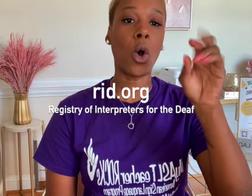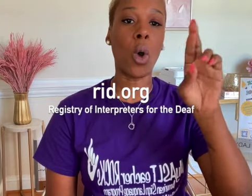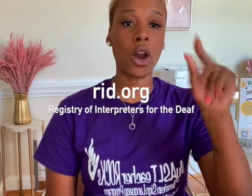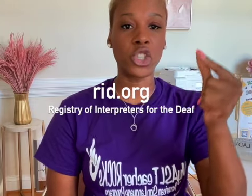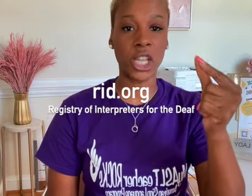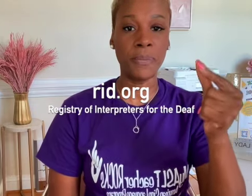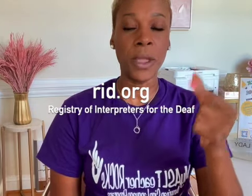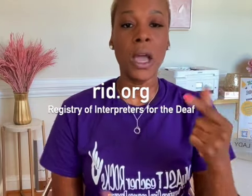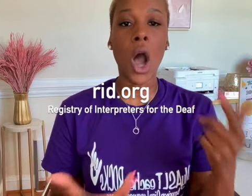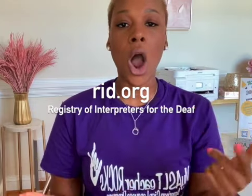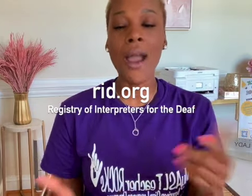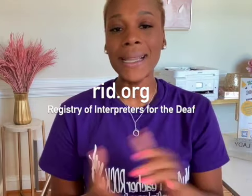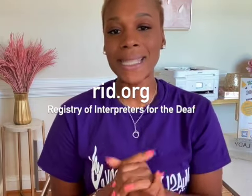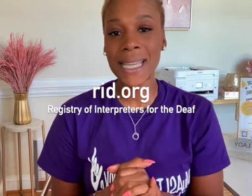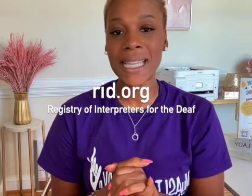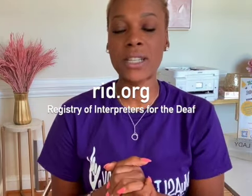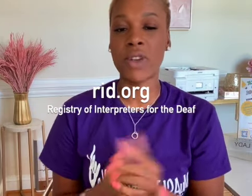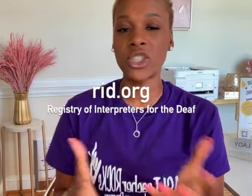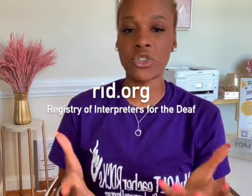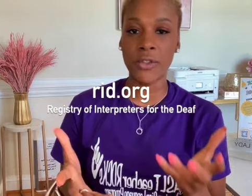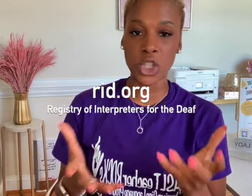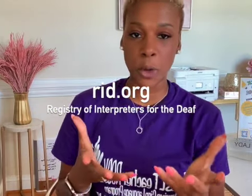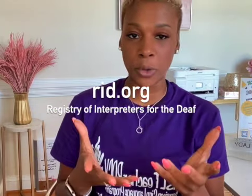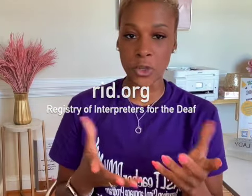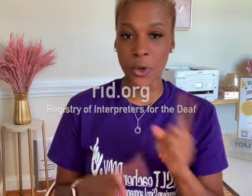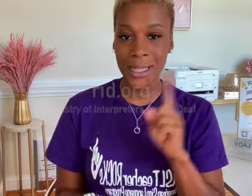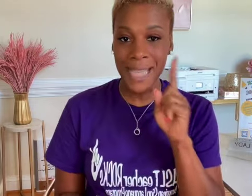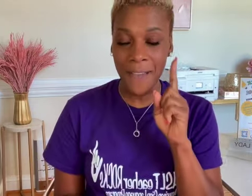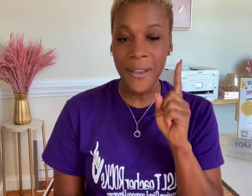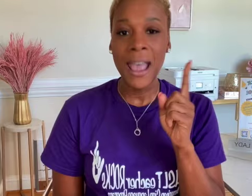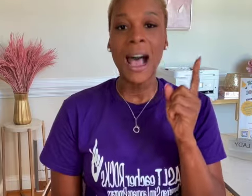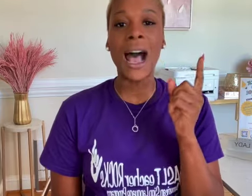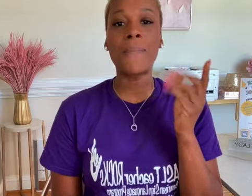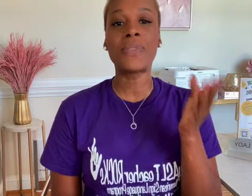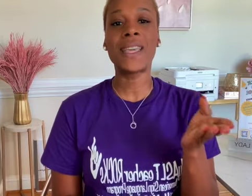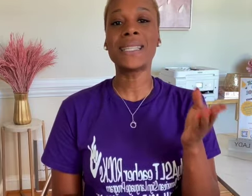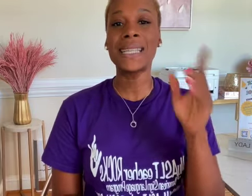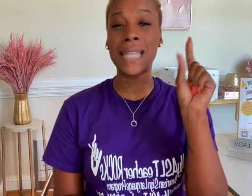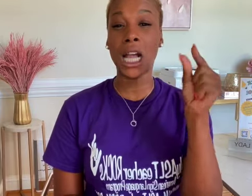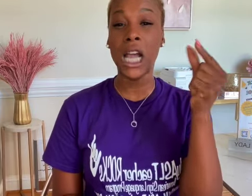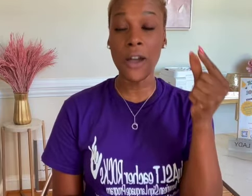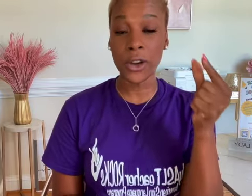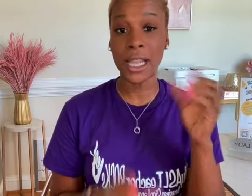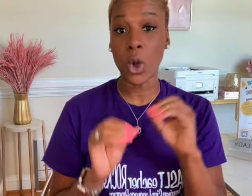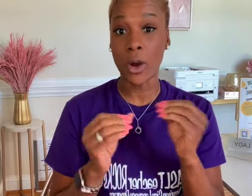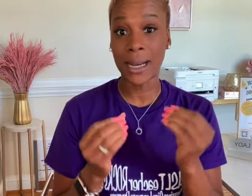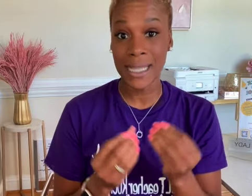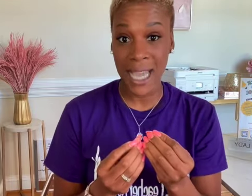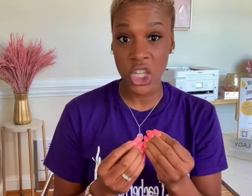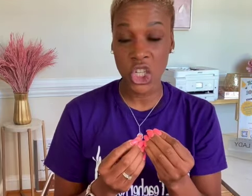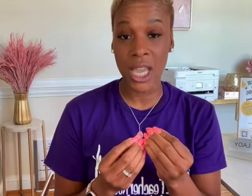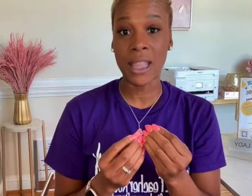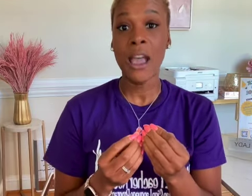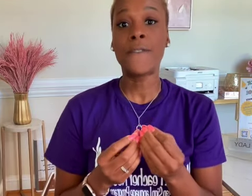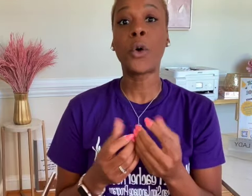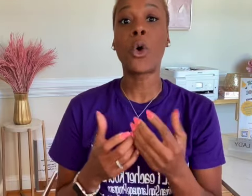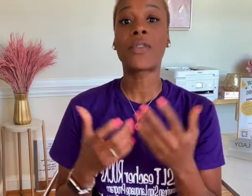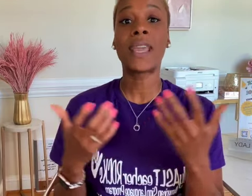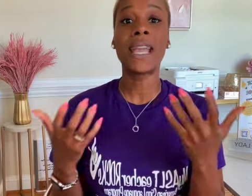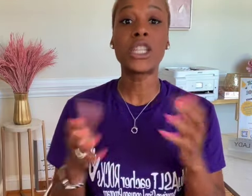RID.org. RID is the Registry of Interpreters for the Deaf. This is the governing organization for the